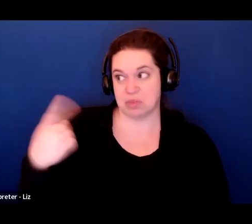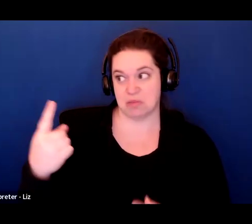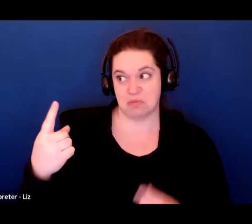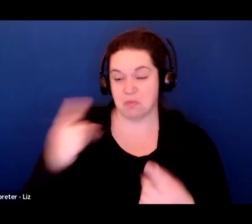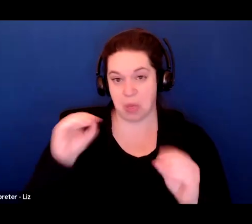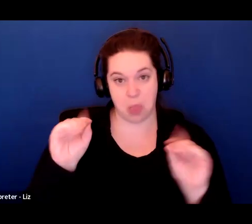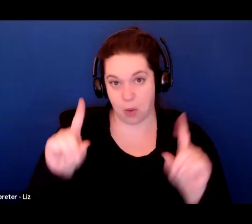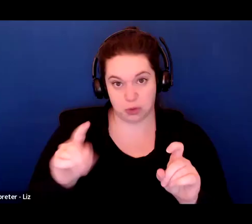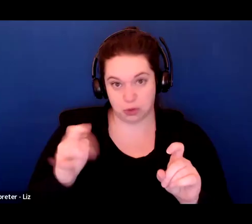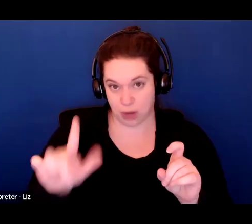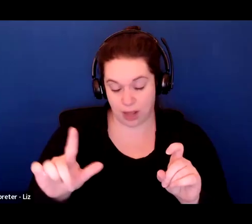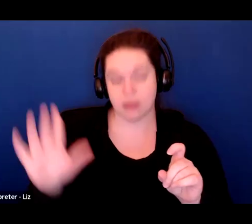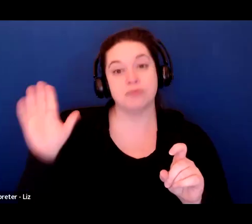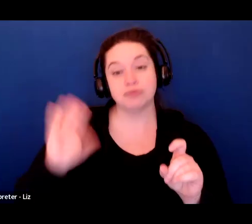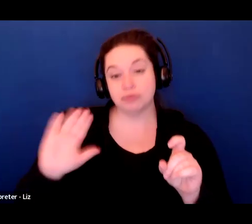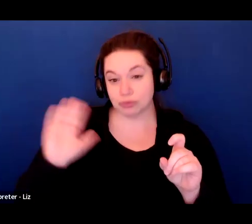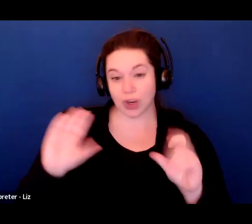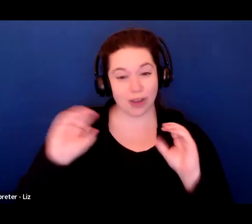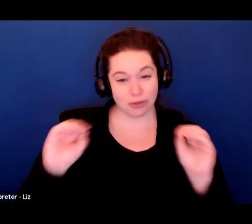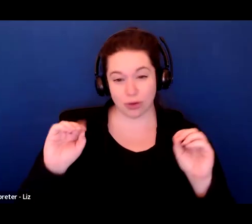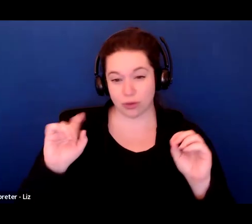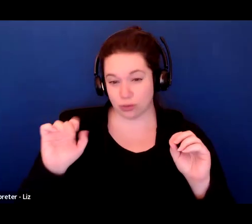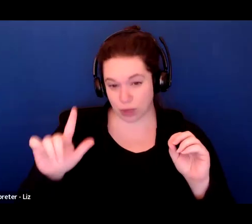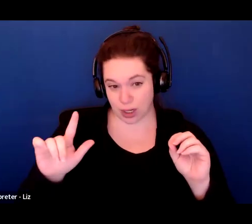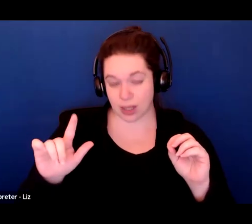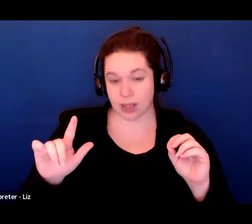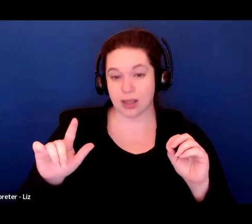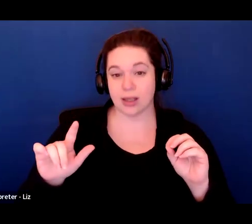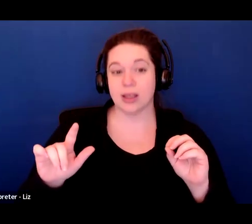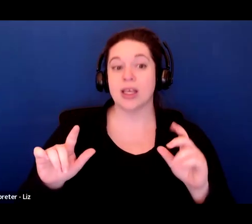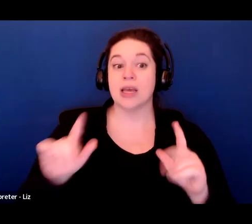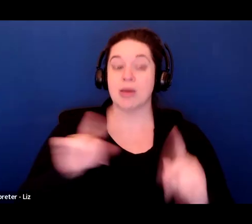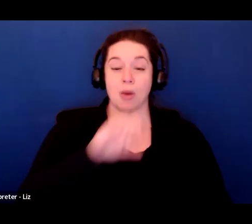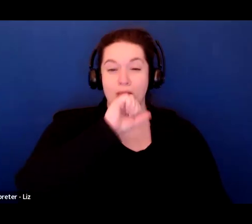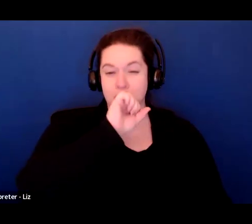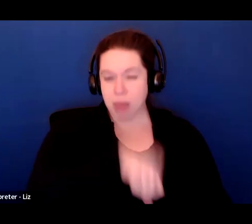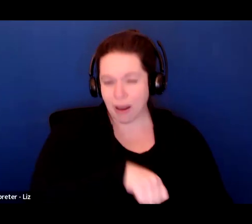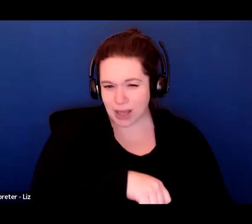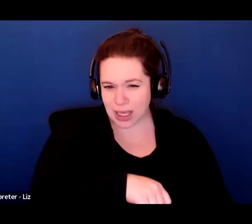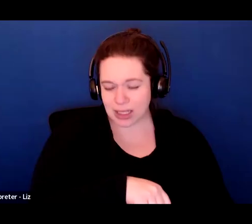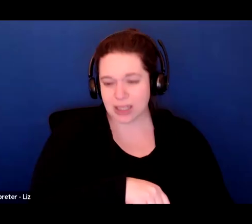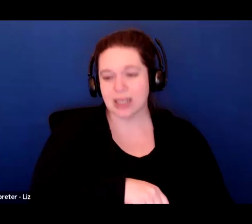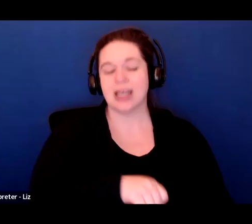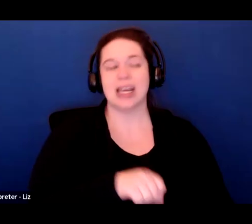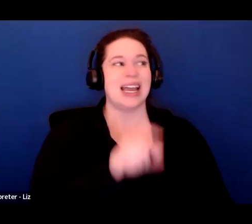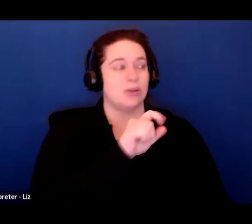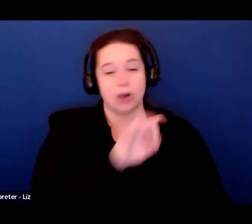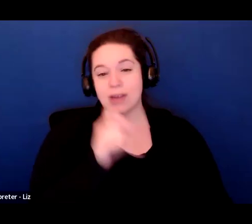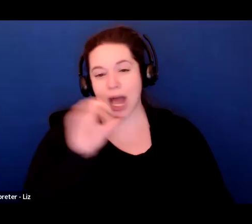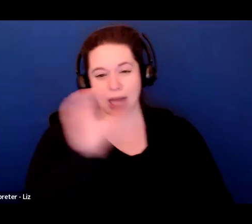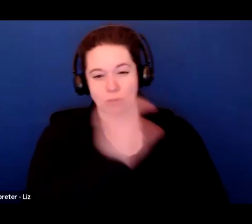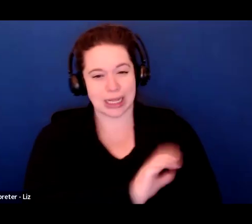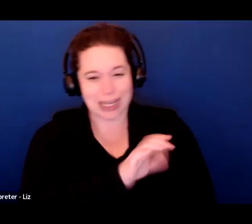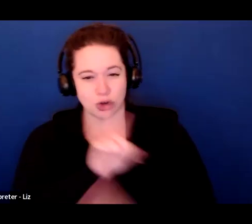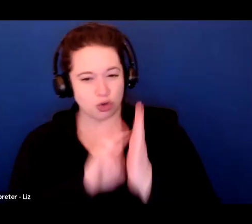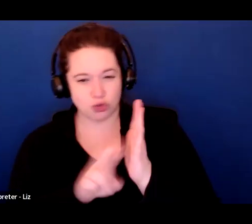and people would love it so much, and then they turn it off because it was a trial. It wasn't a clinical trial. It wasn't a research trial. It was a trial